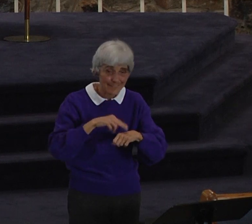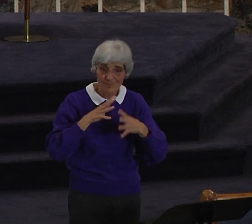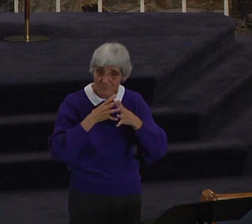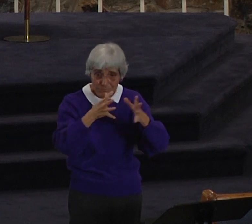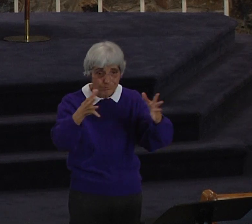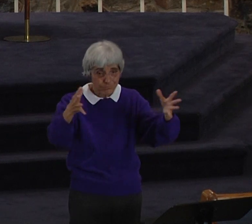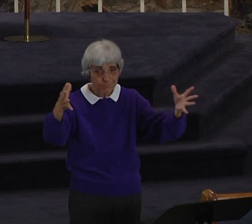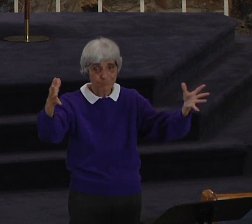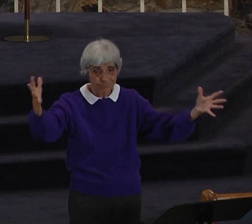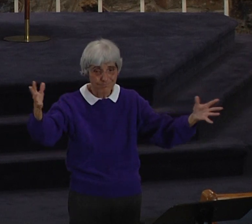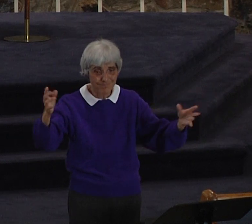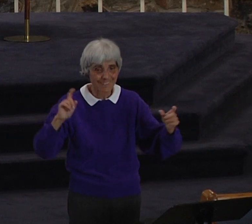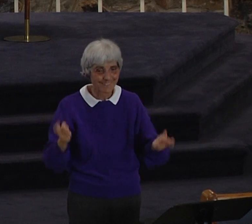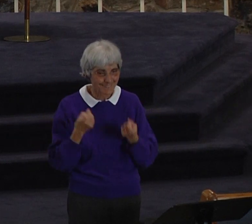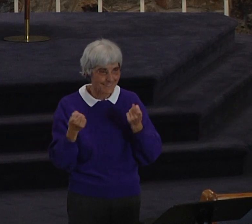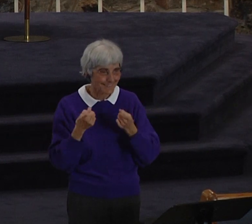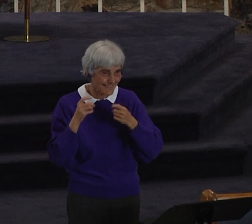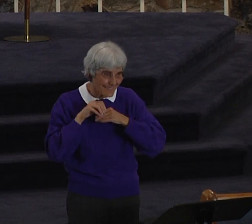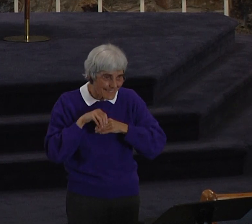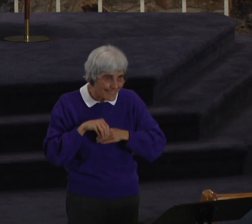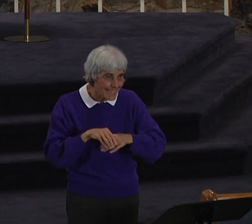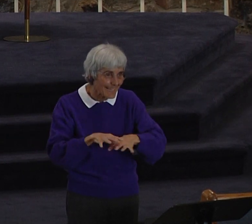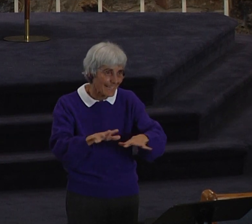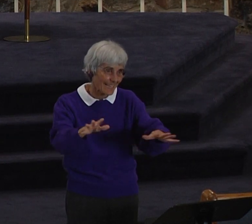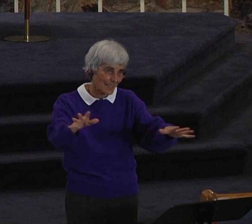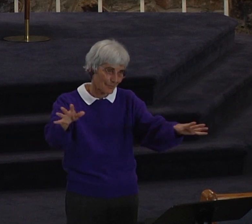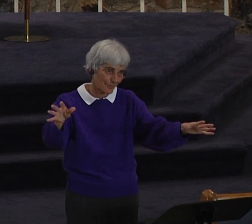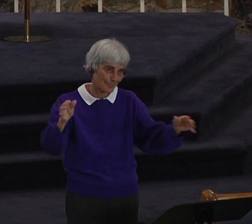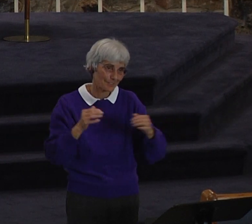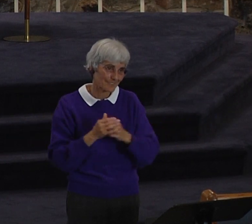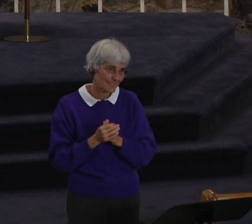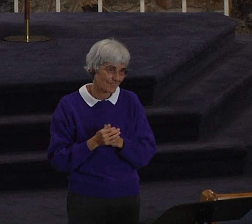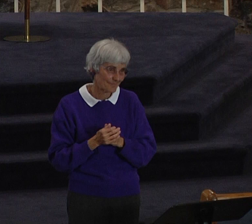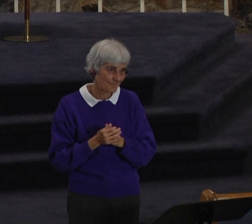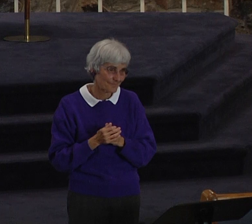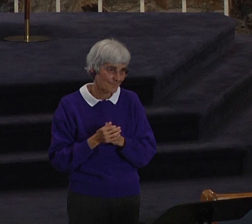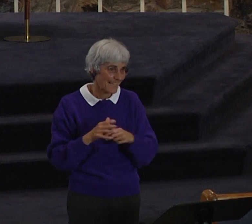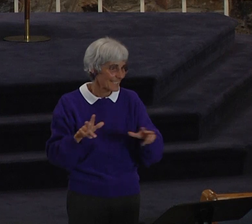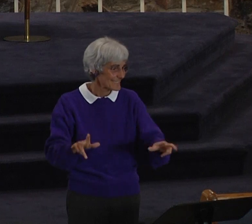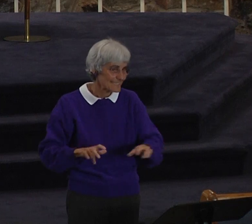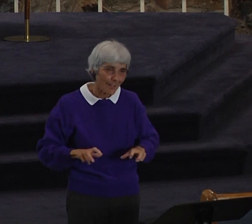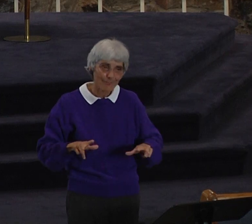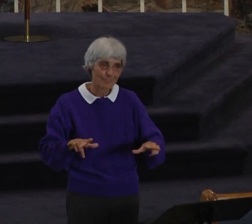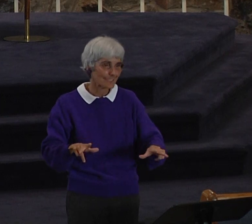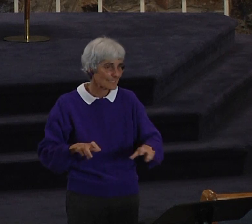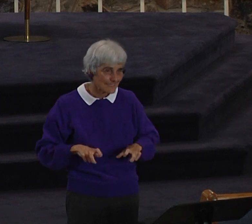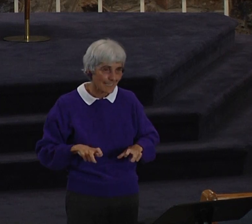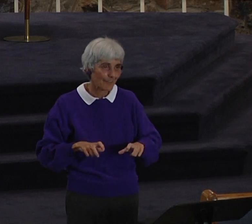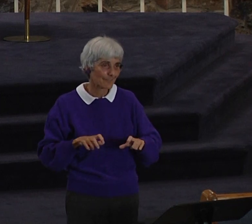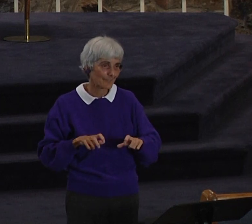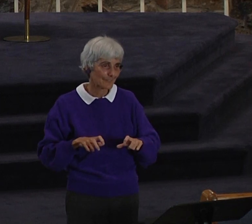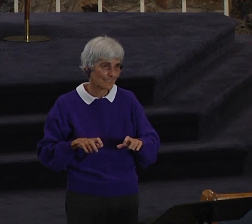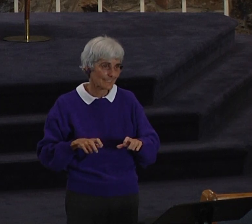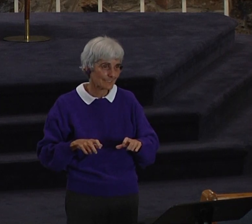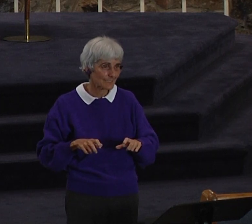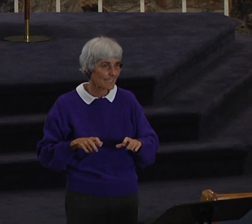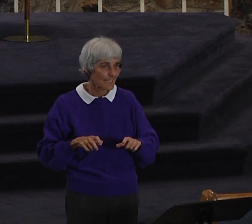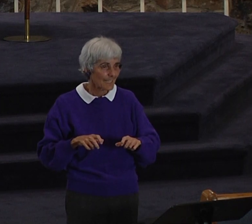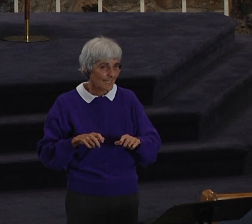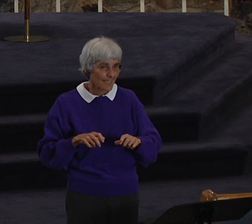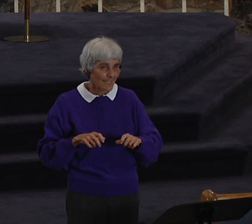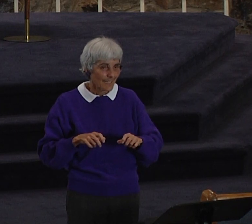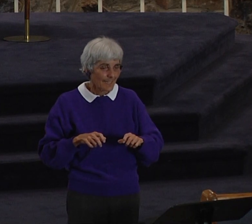community. That disease that we have of self-centeredness impacts us so